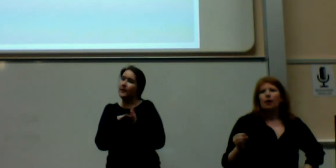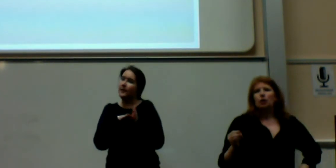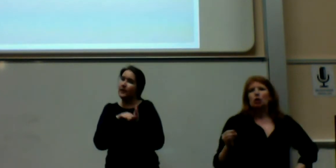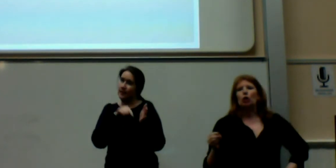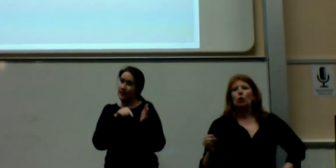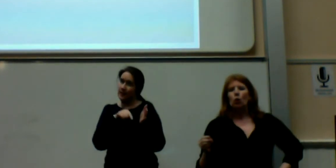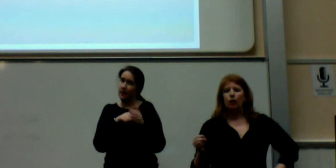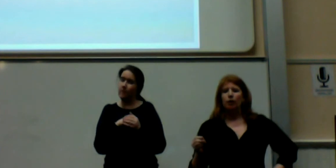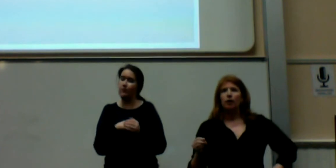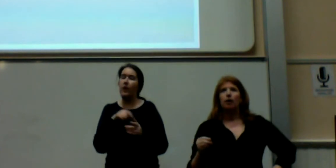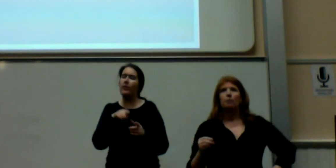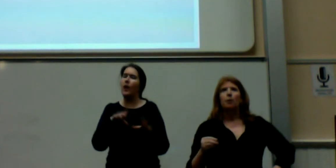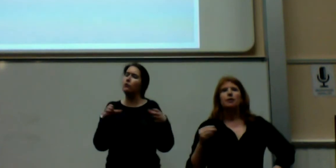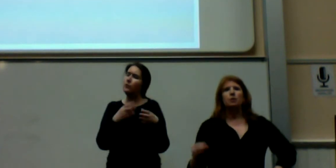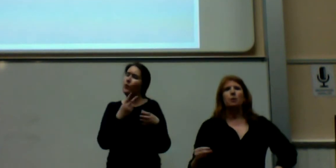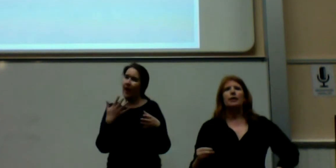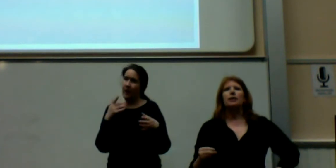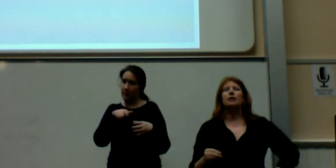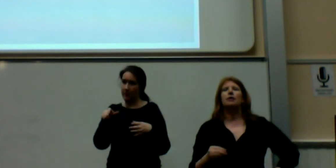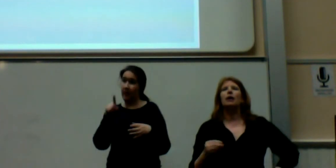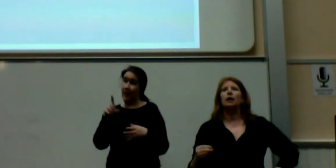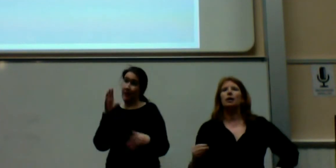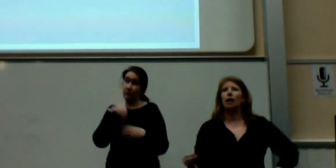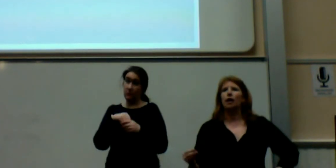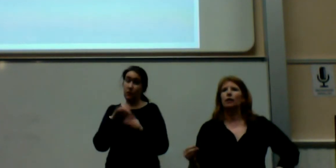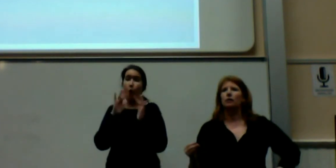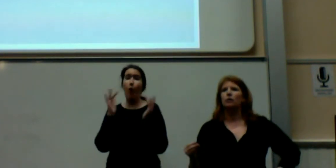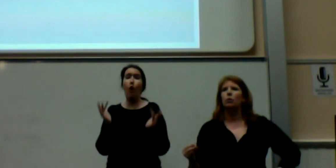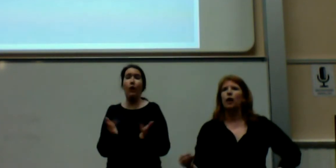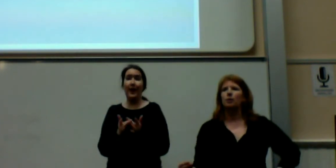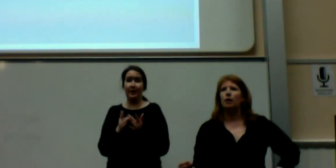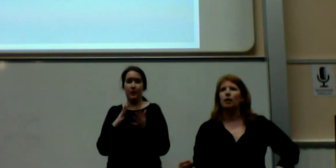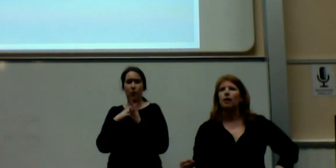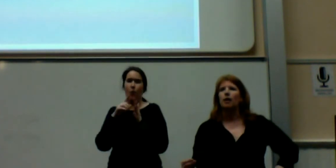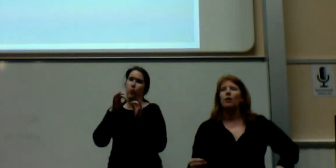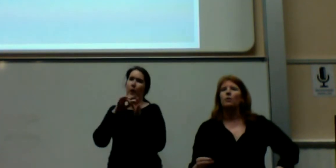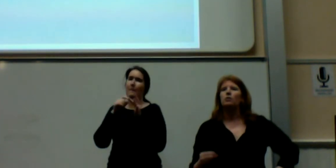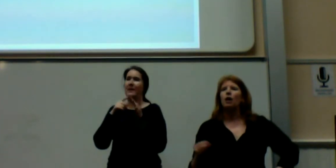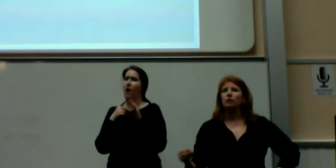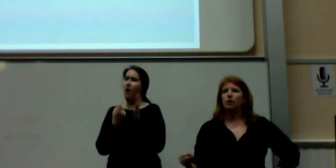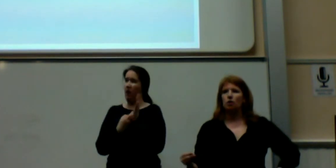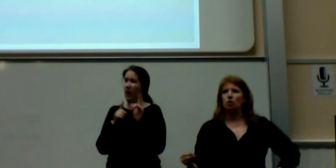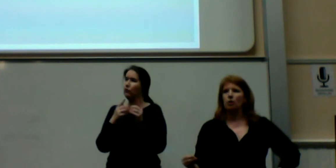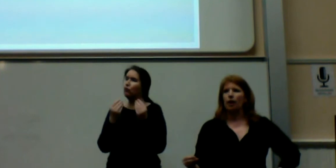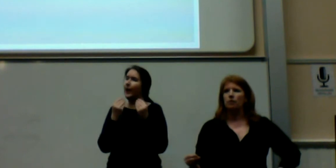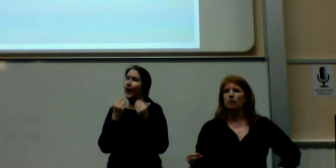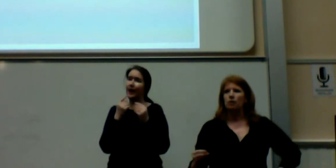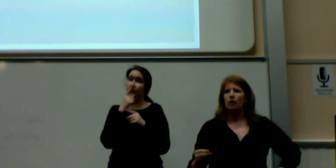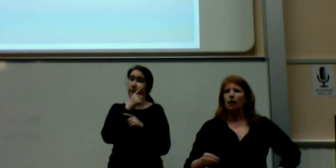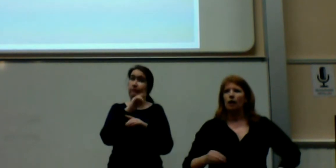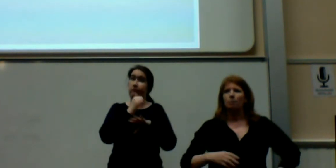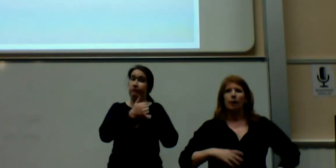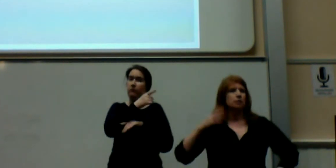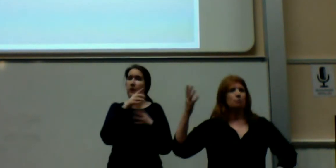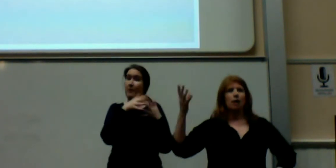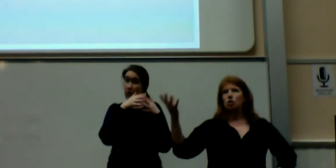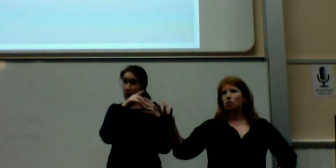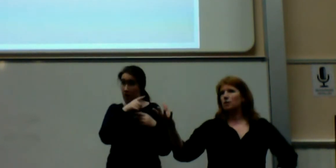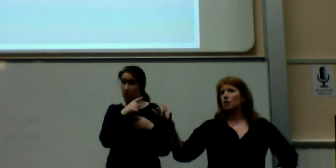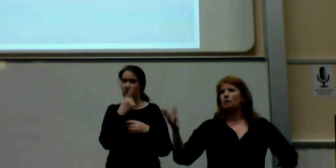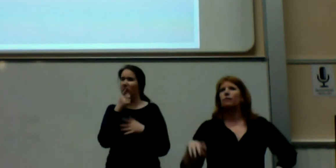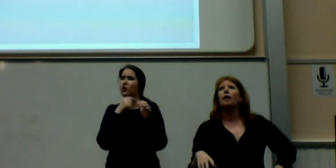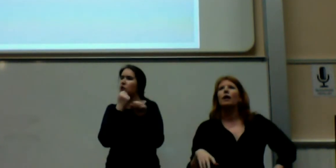This respondent cohort participated in an online webinar that was offered in the US by